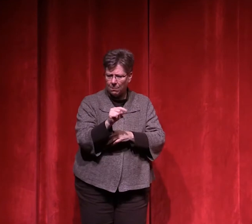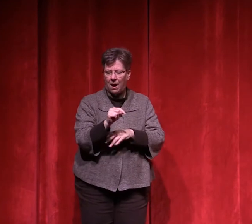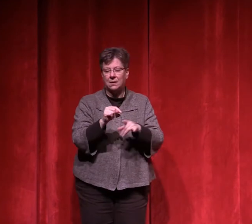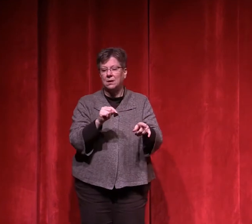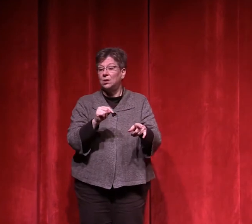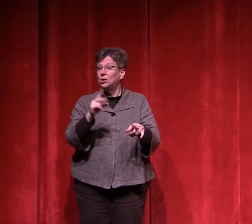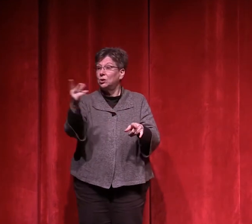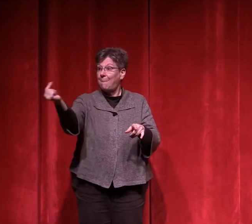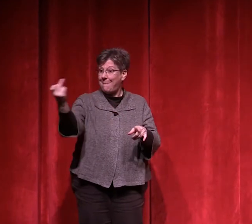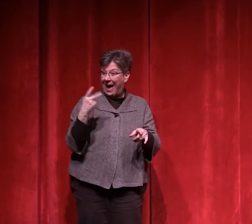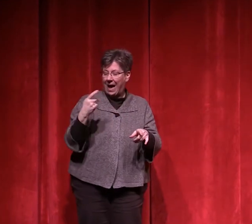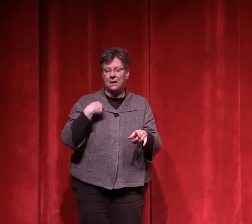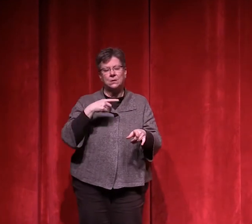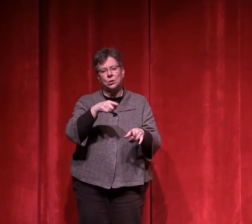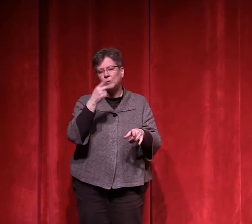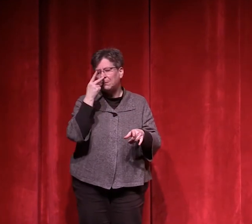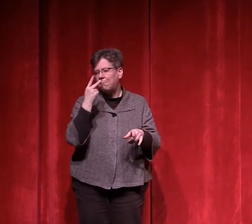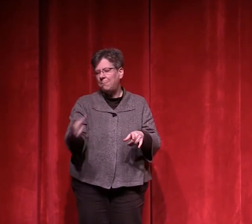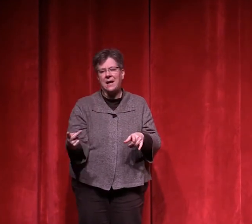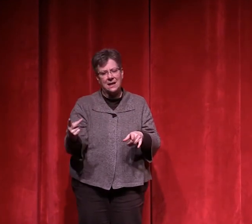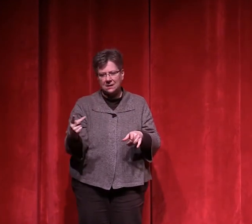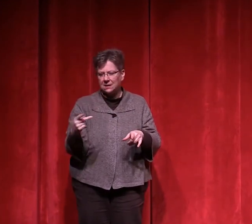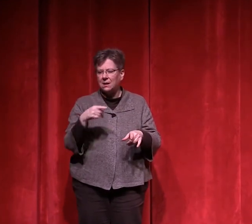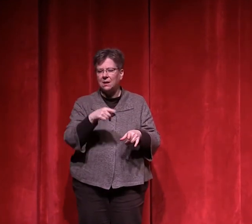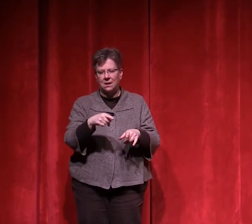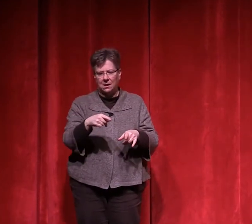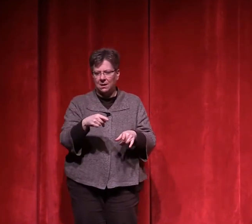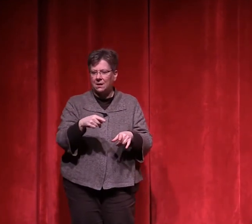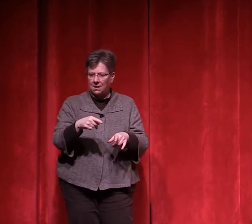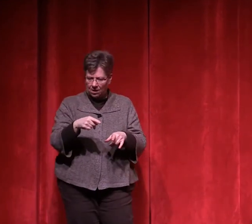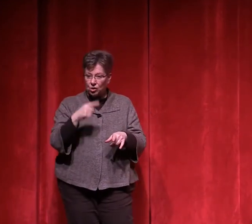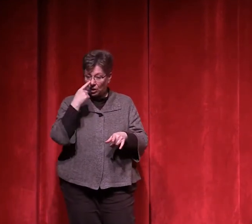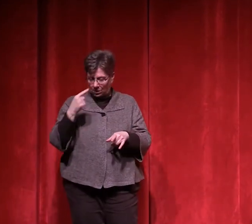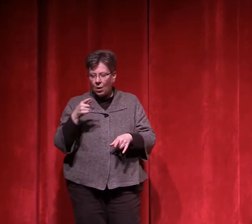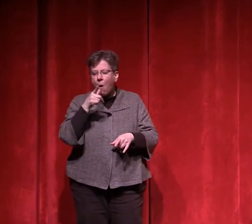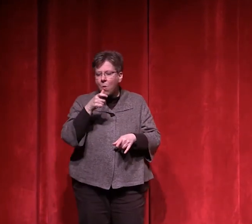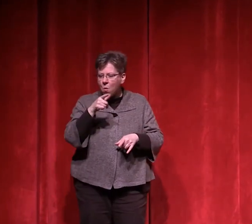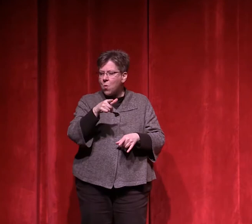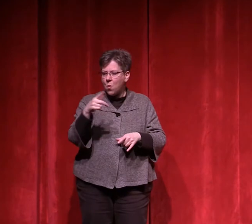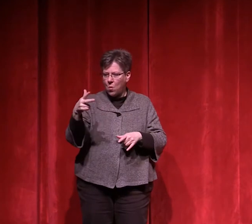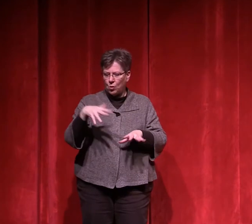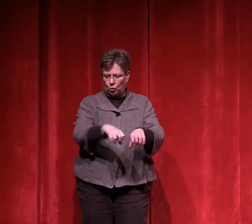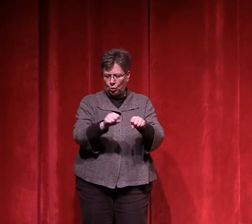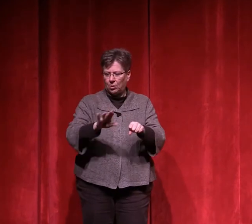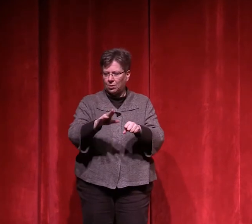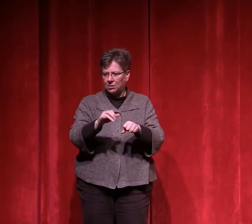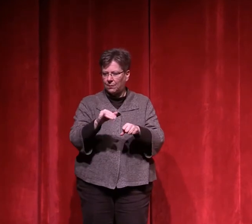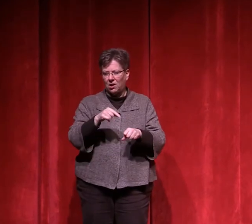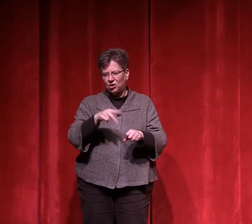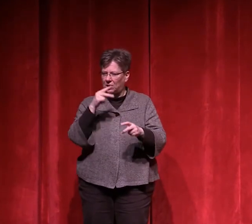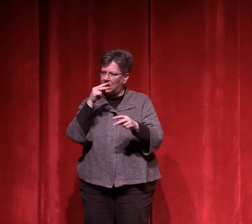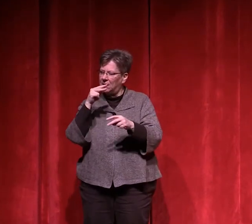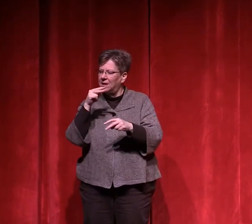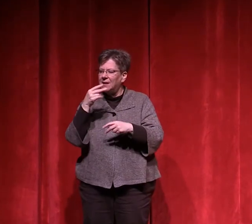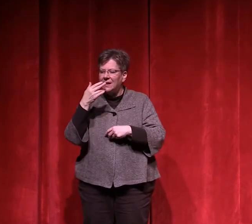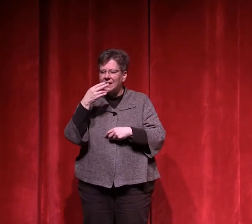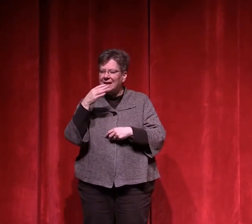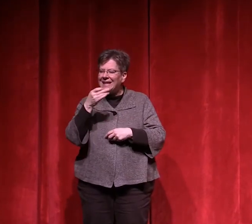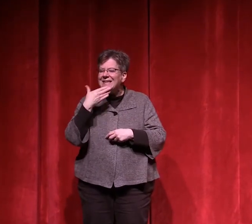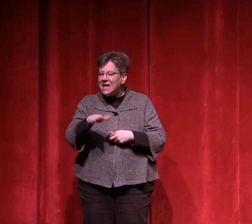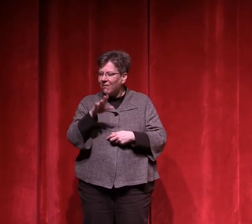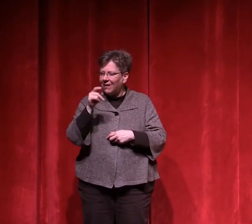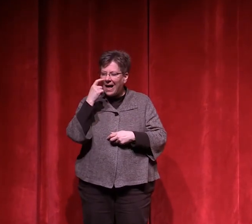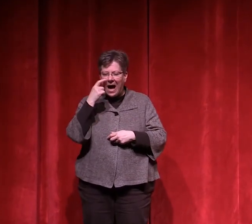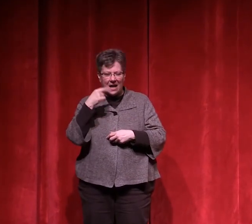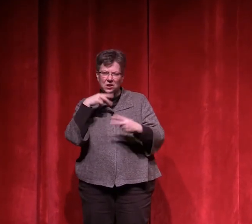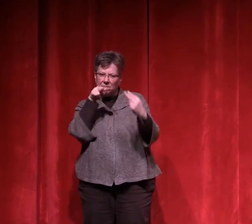her. When that guy came to move his car, she stood out on the porch. She gave him the evil eye, and then she fucking told him